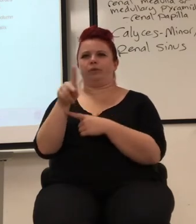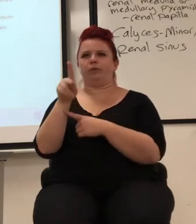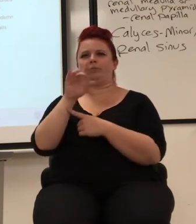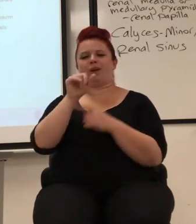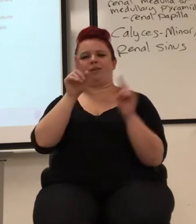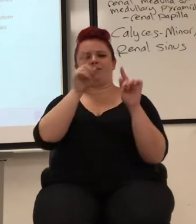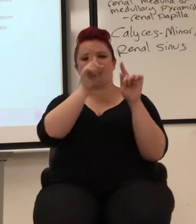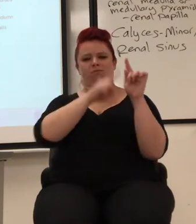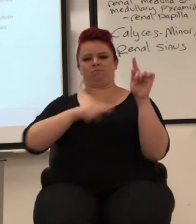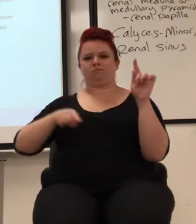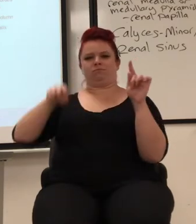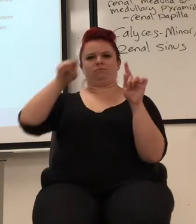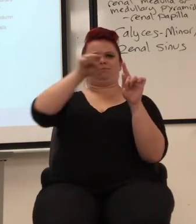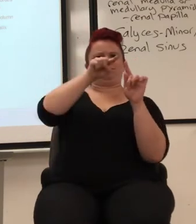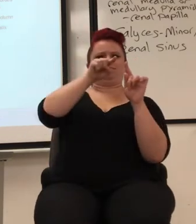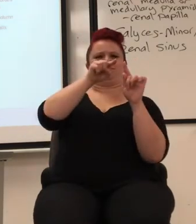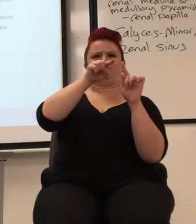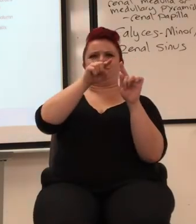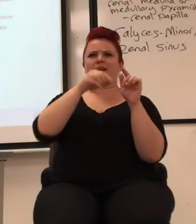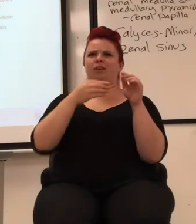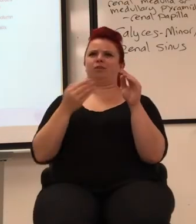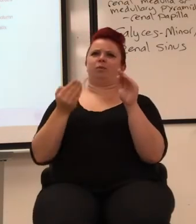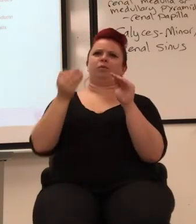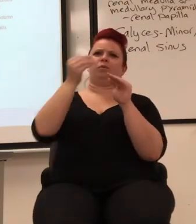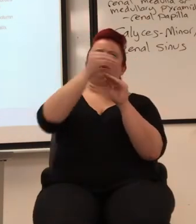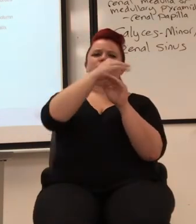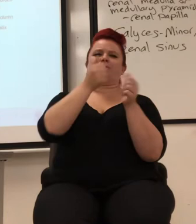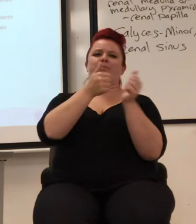by the backside of the capsule.